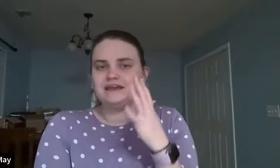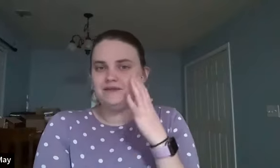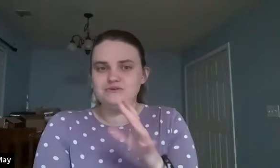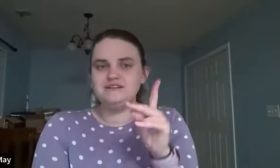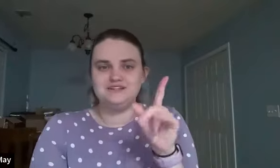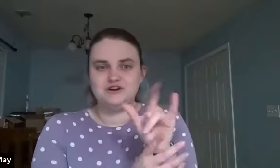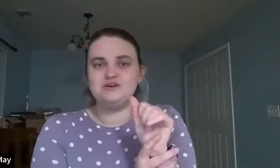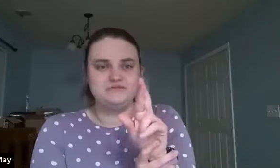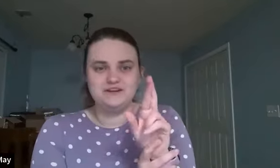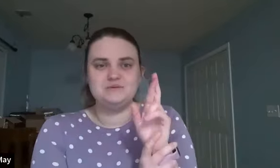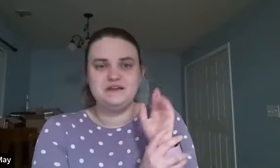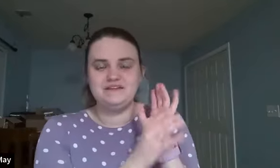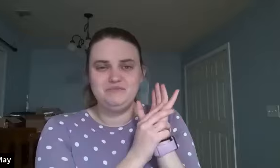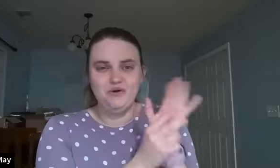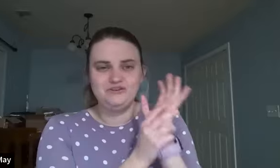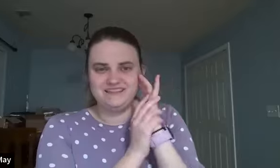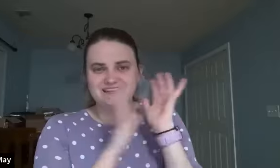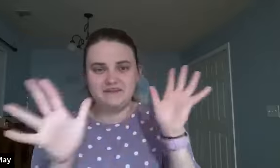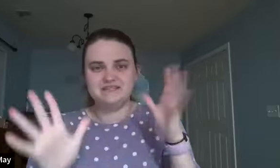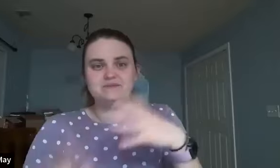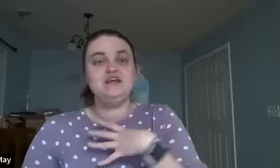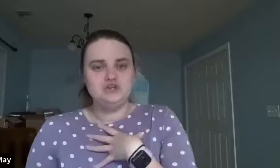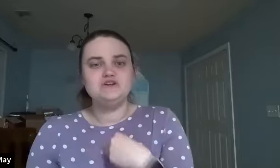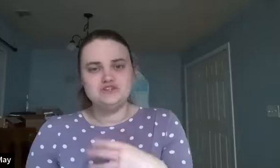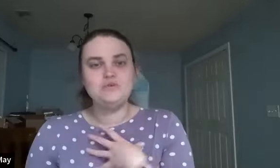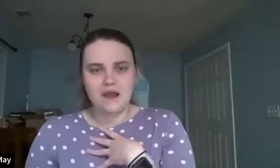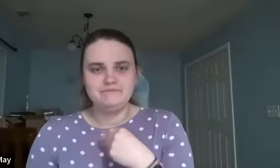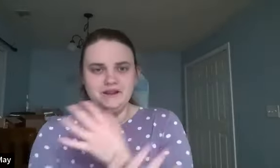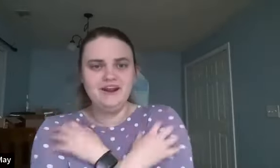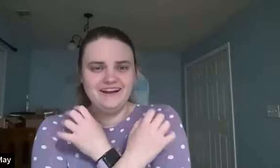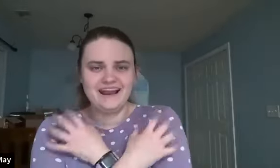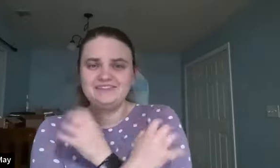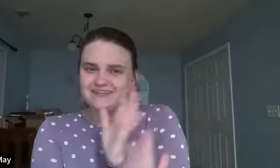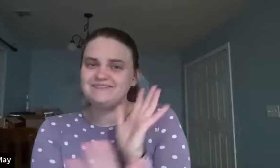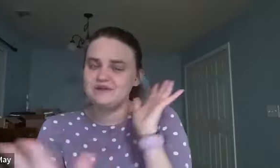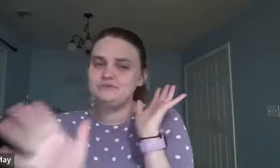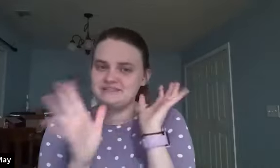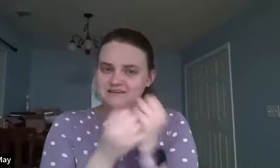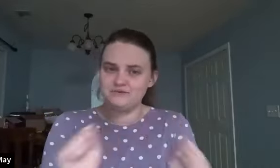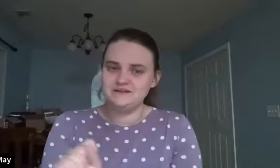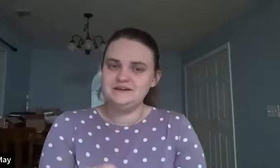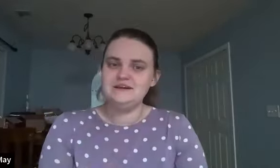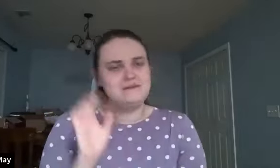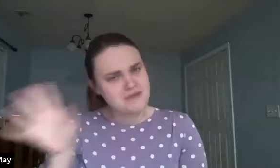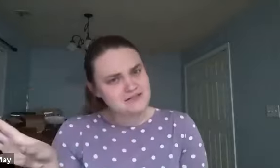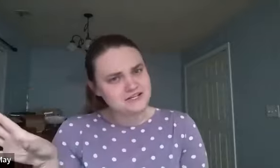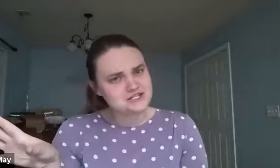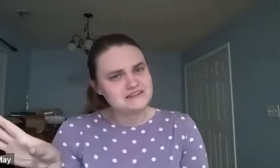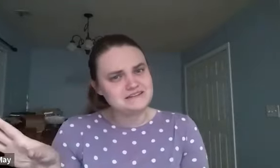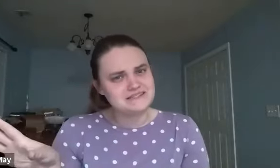I really struggle with finger spelling, like polar, that's kind of intimidating. You could do white bear. I think that would be a safe one. They may look at you a little silly.